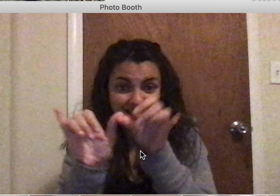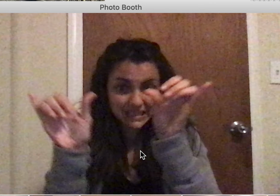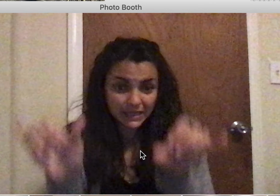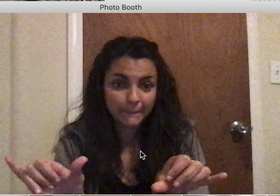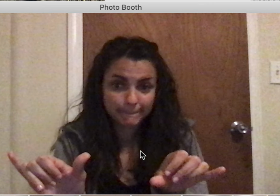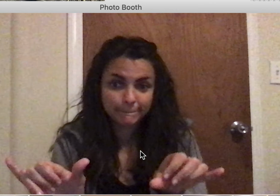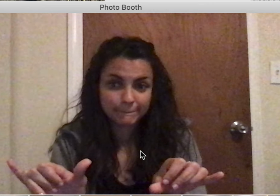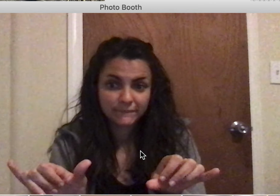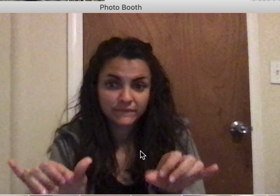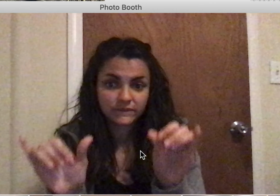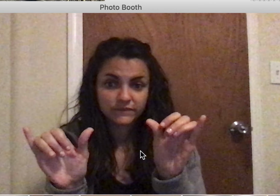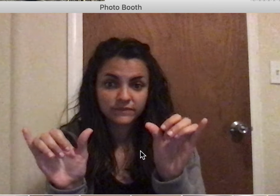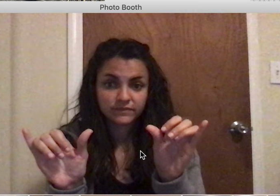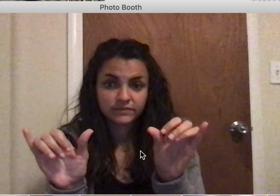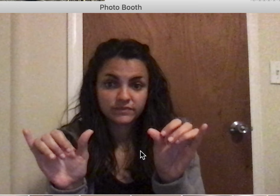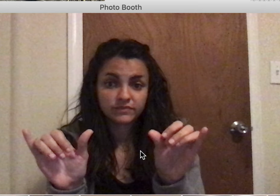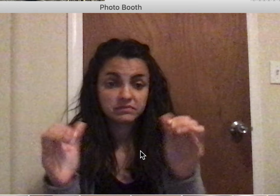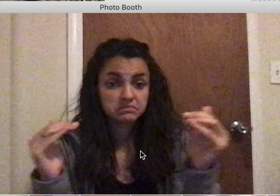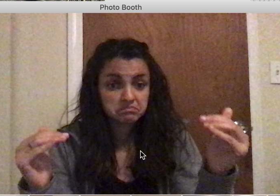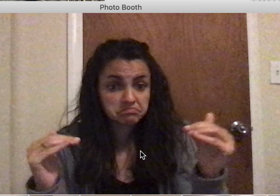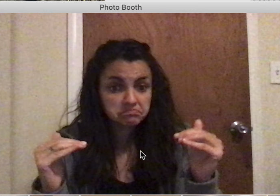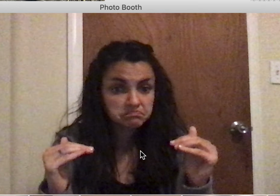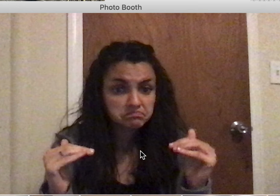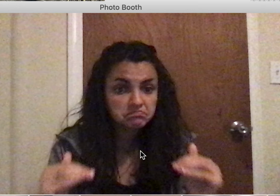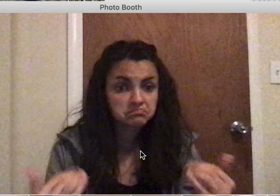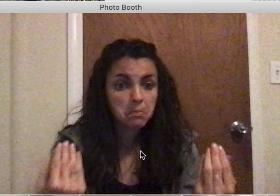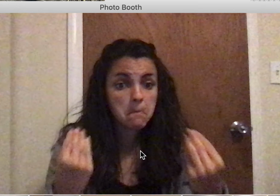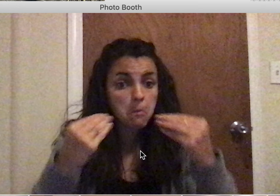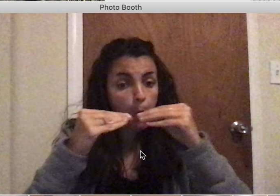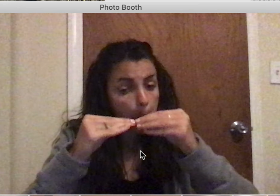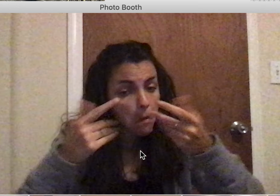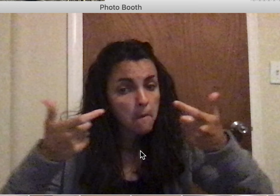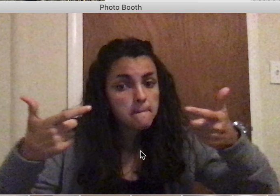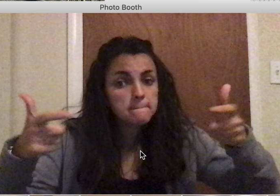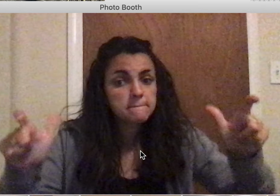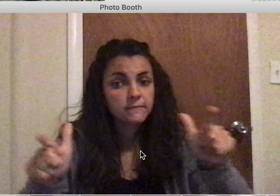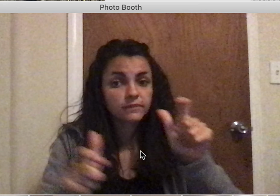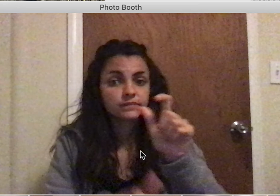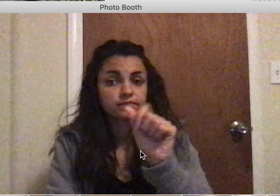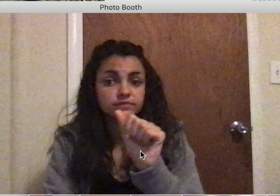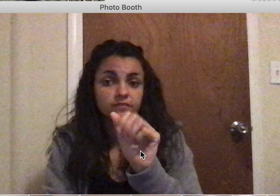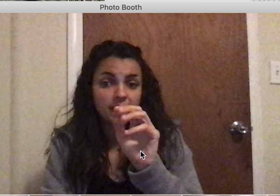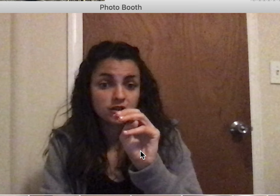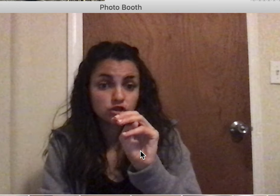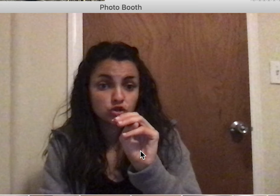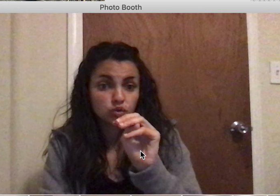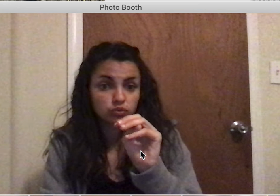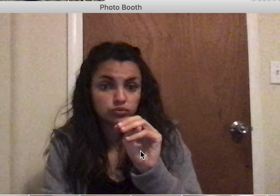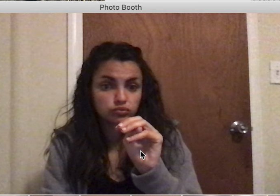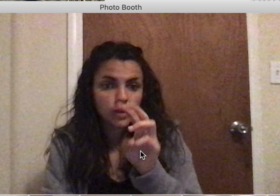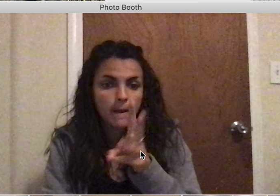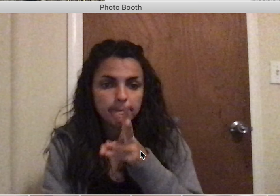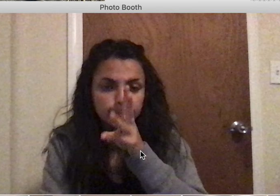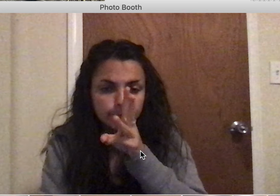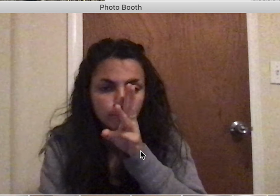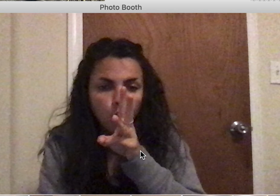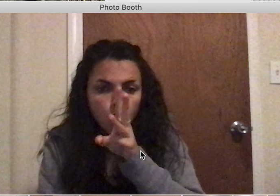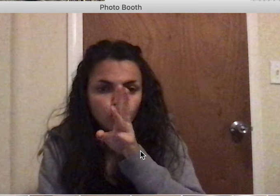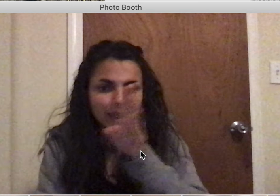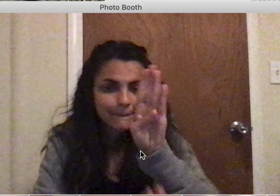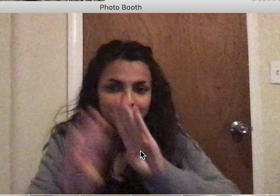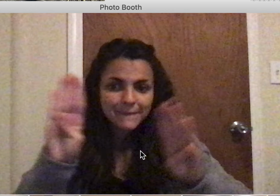on another larger scale, to a marine biologist, the predator-prey relationships between the two fish